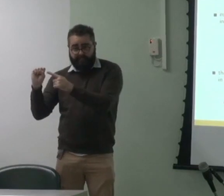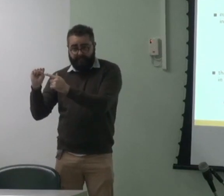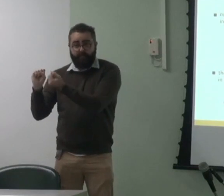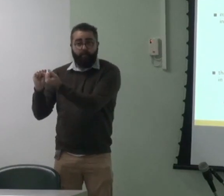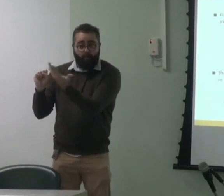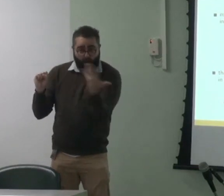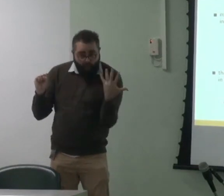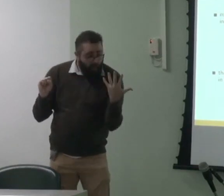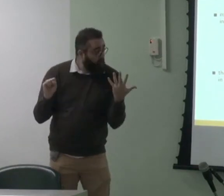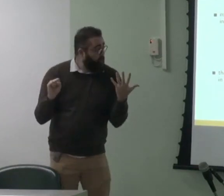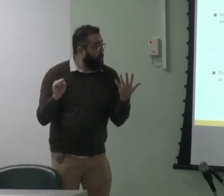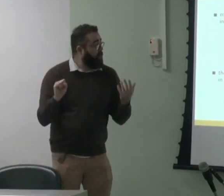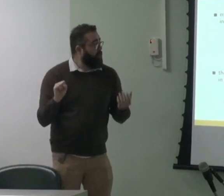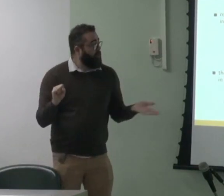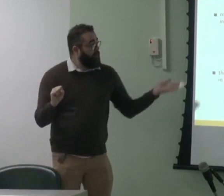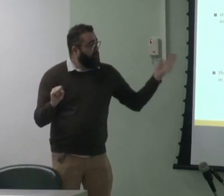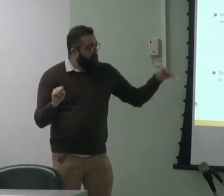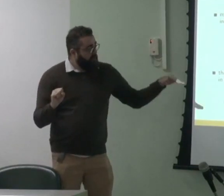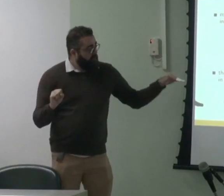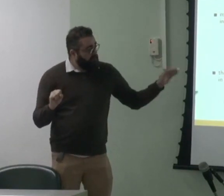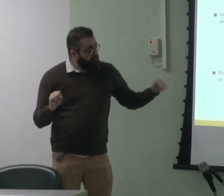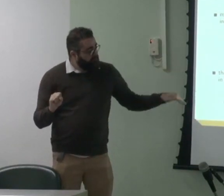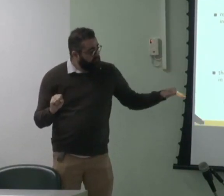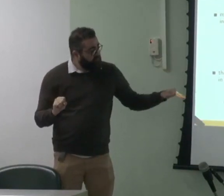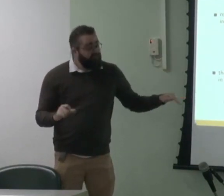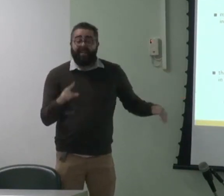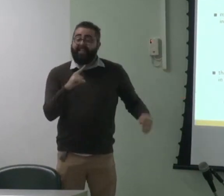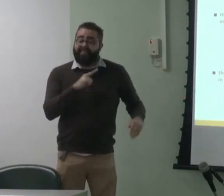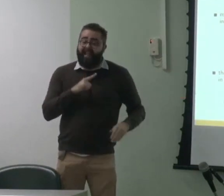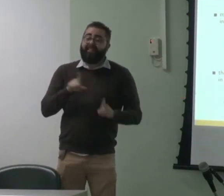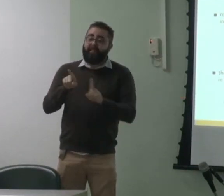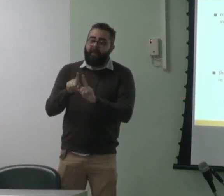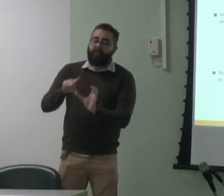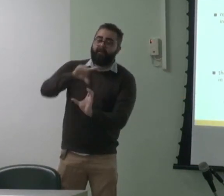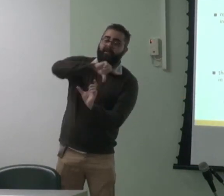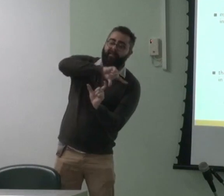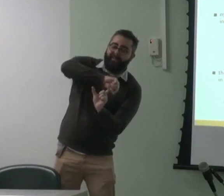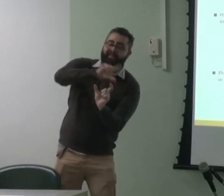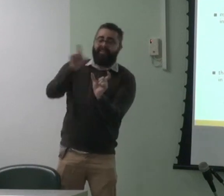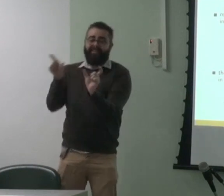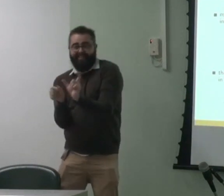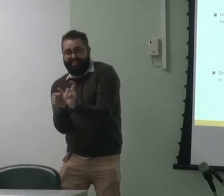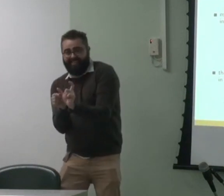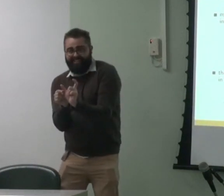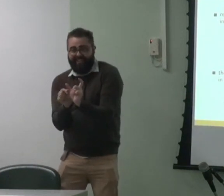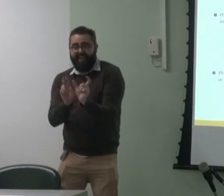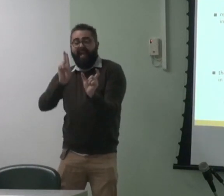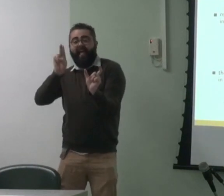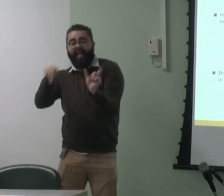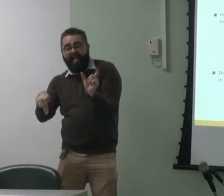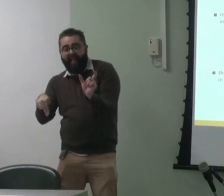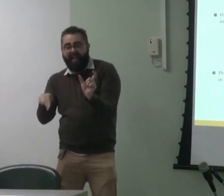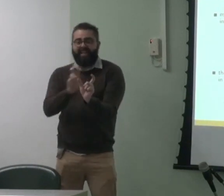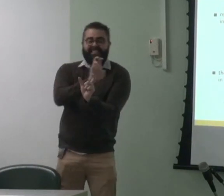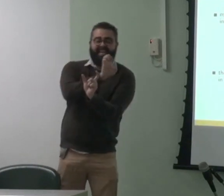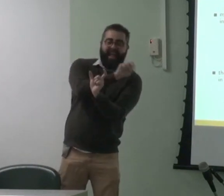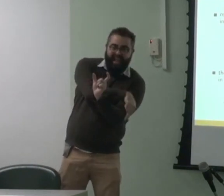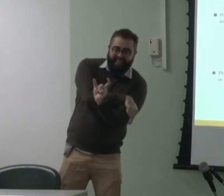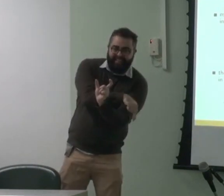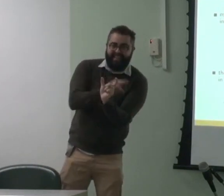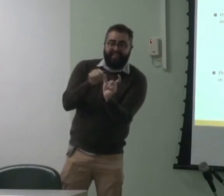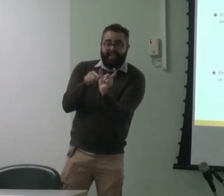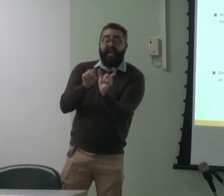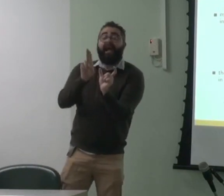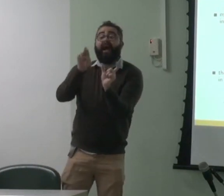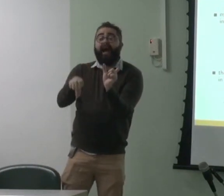then this the most tricky question of unwritten. So if we have unwritten, we can say that it's the